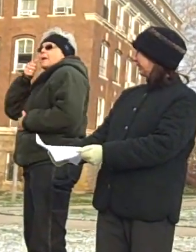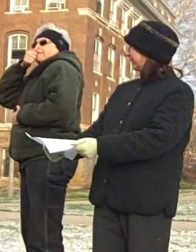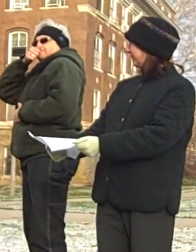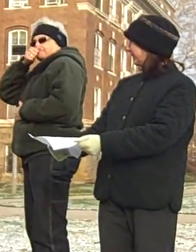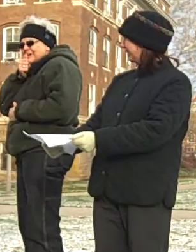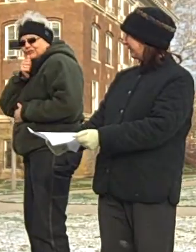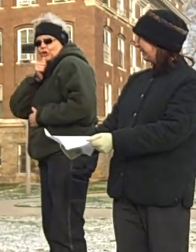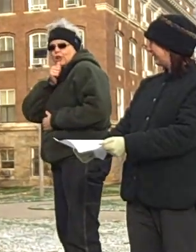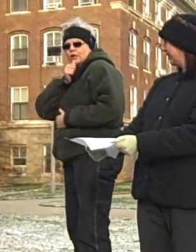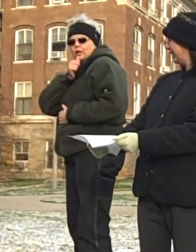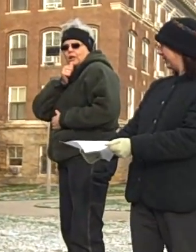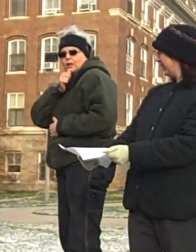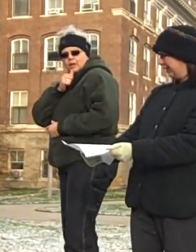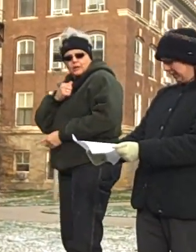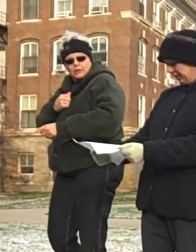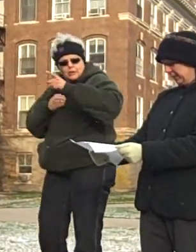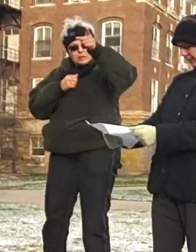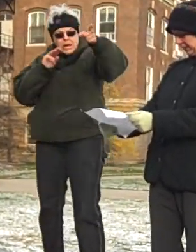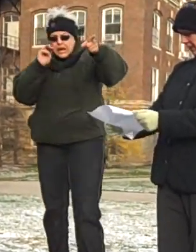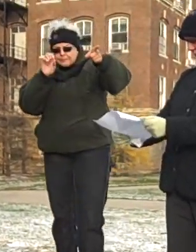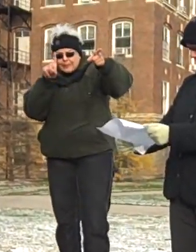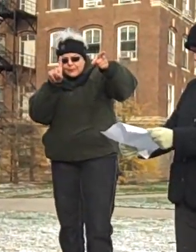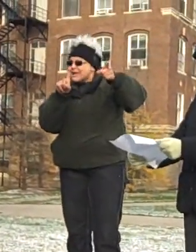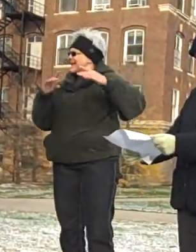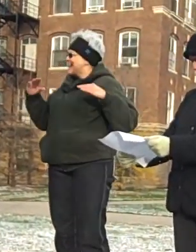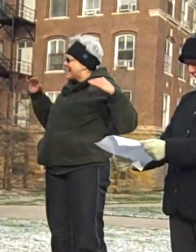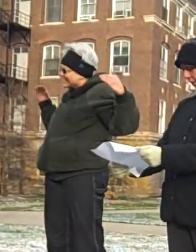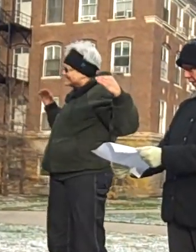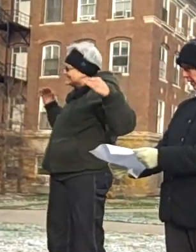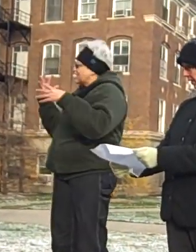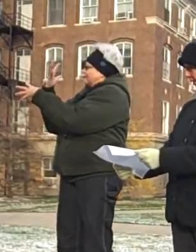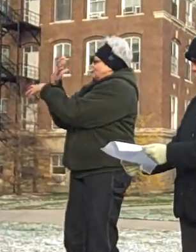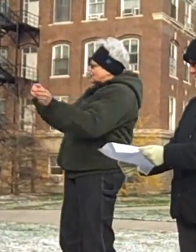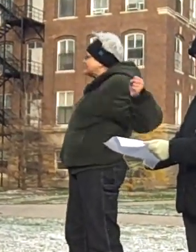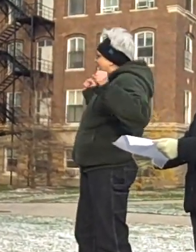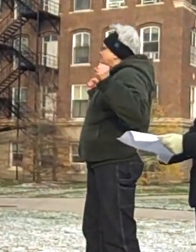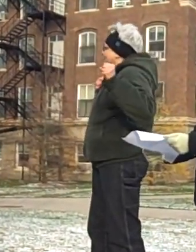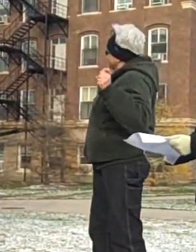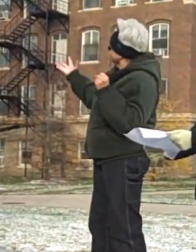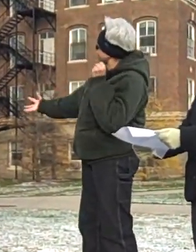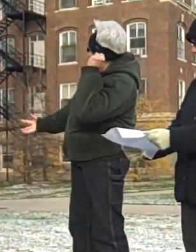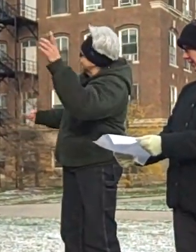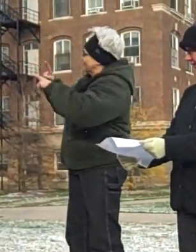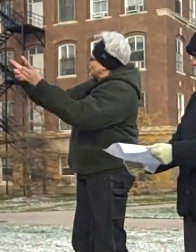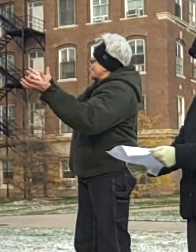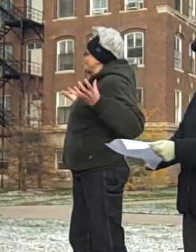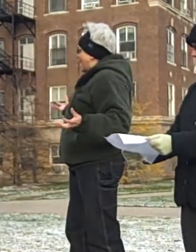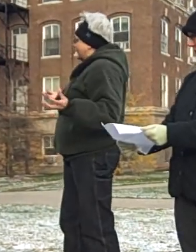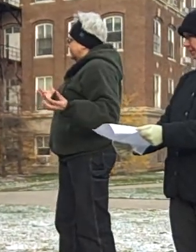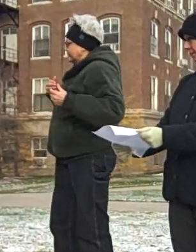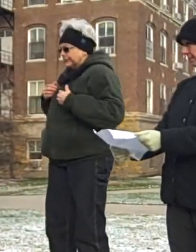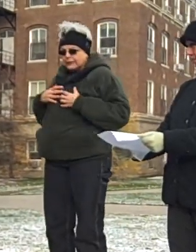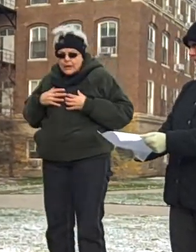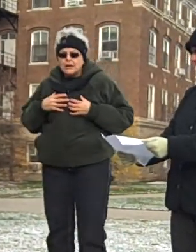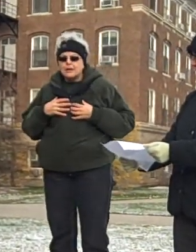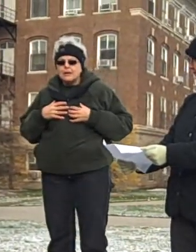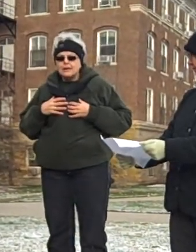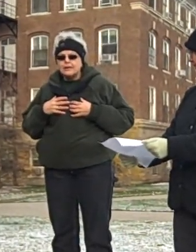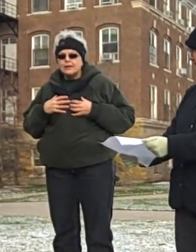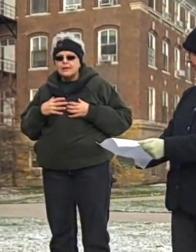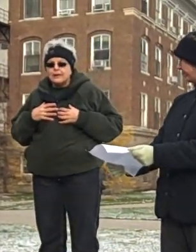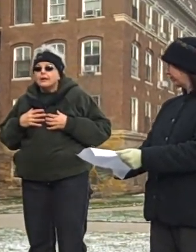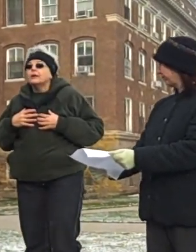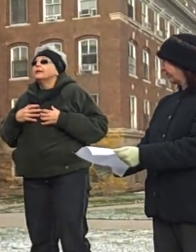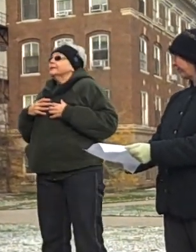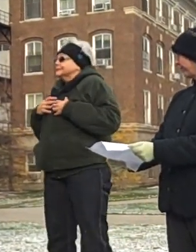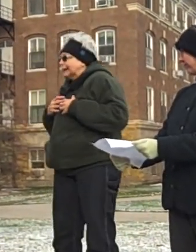We were sad. We were miserable. And here was a school where kids were smiling and free to sign and to